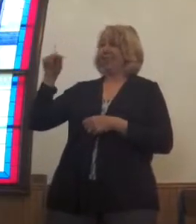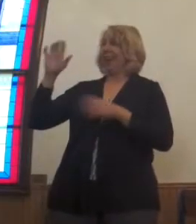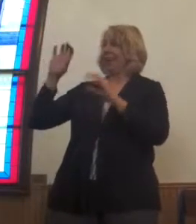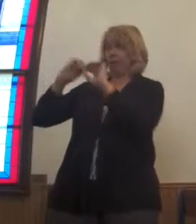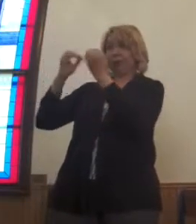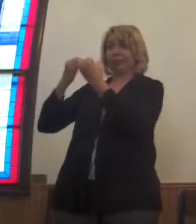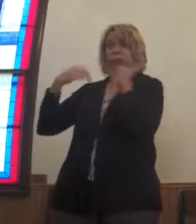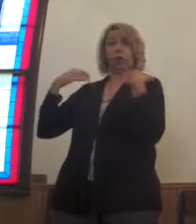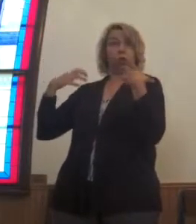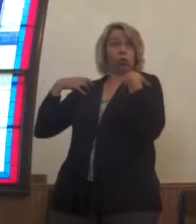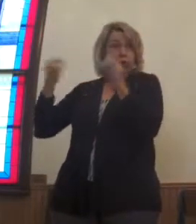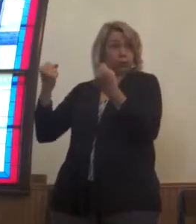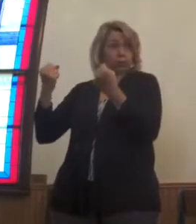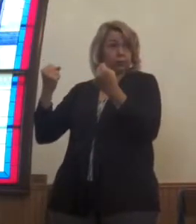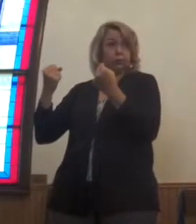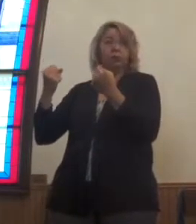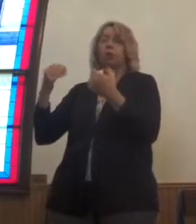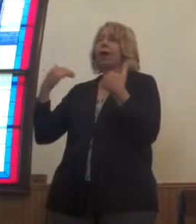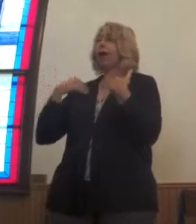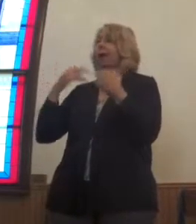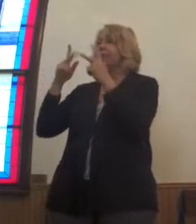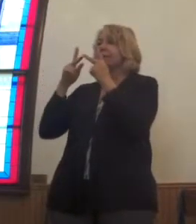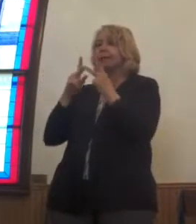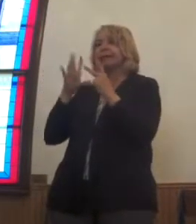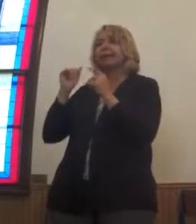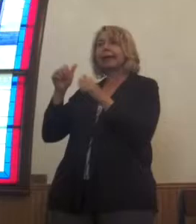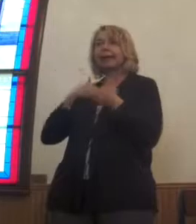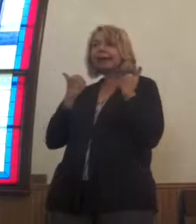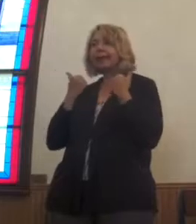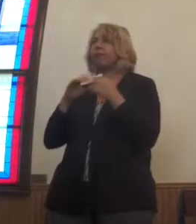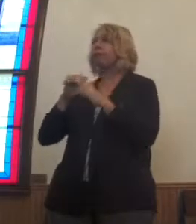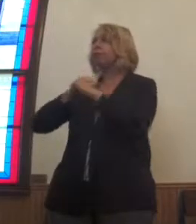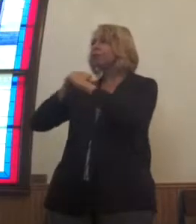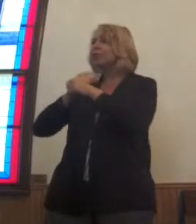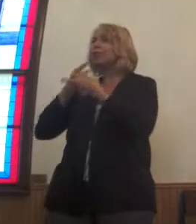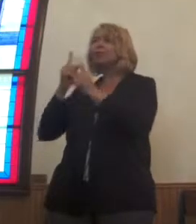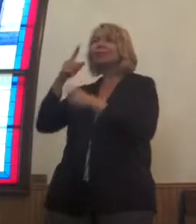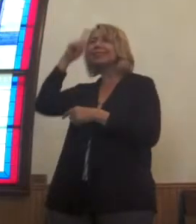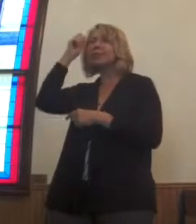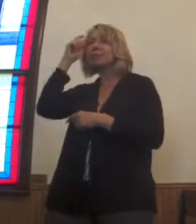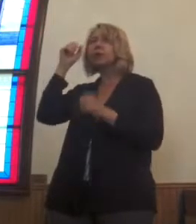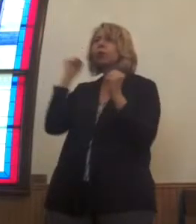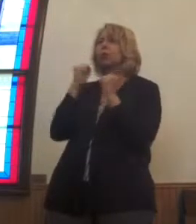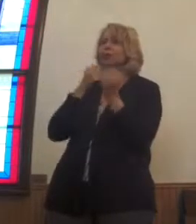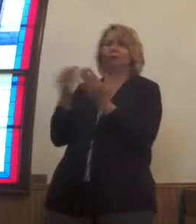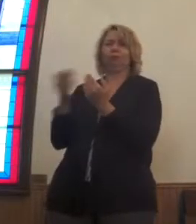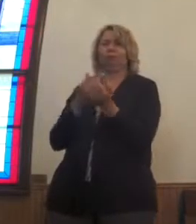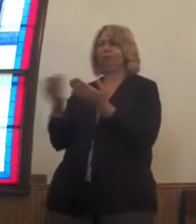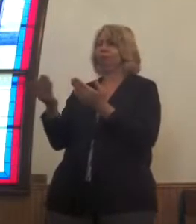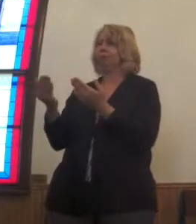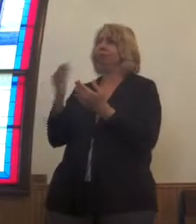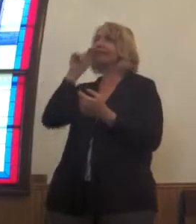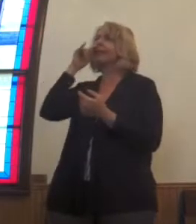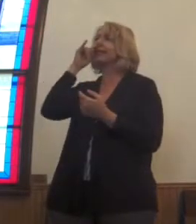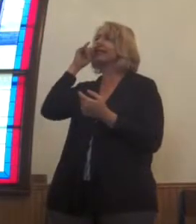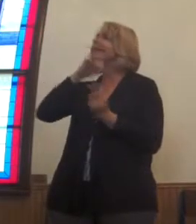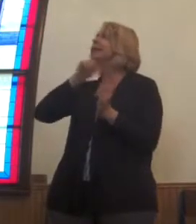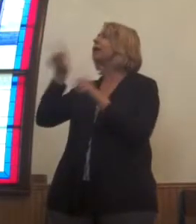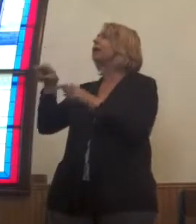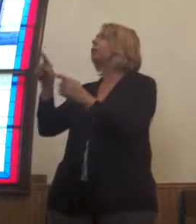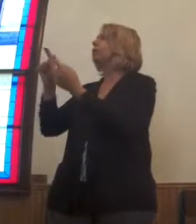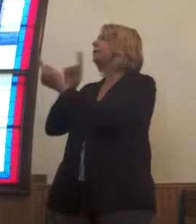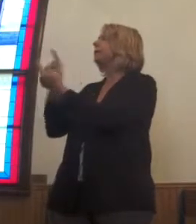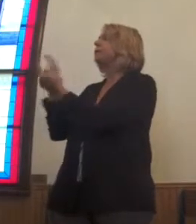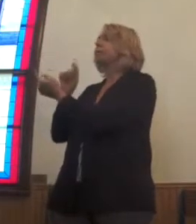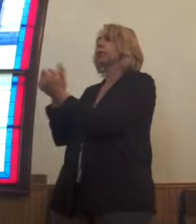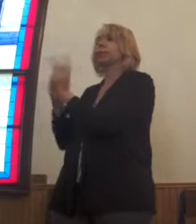off the street, a place for them to go, a shelter during the winter months or shelter even during the summer months, that if they need just to drop in and need someone to talk